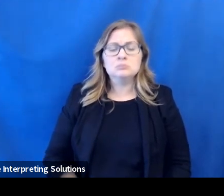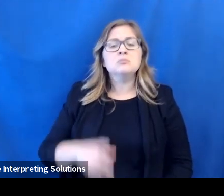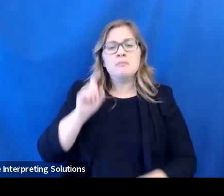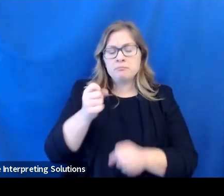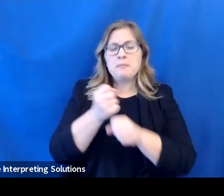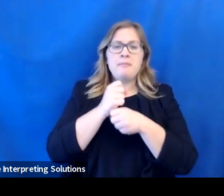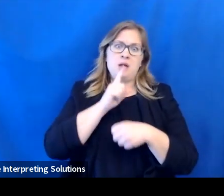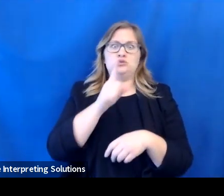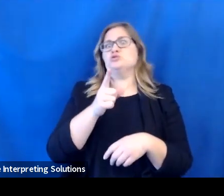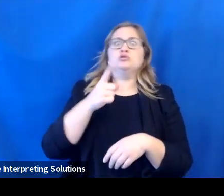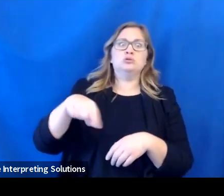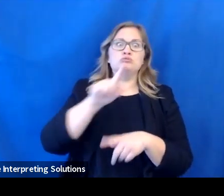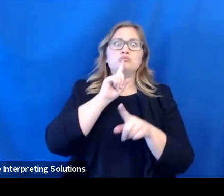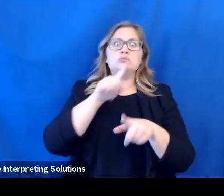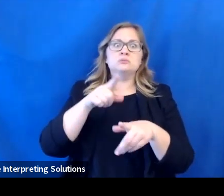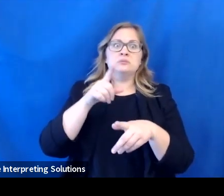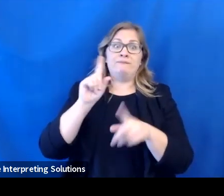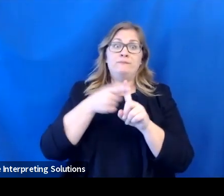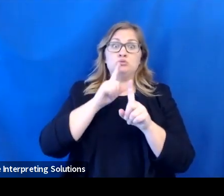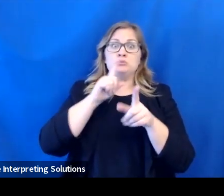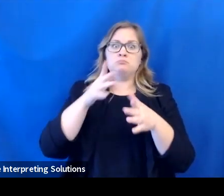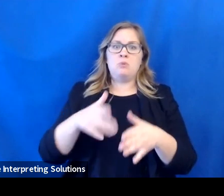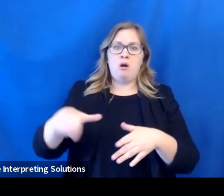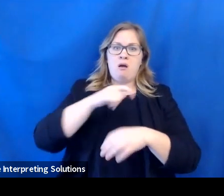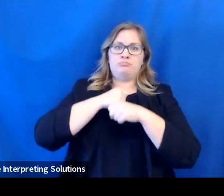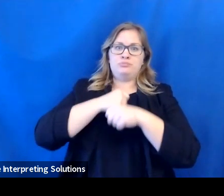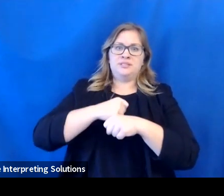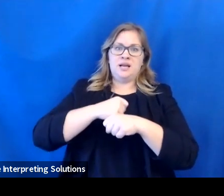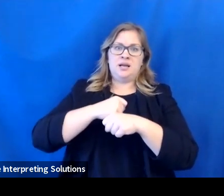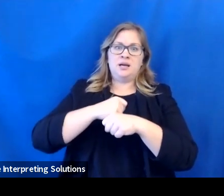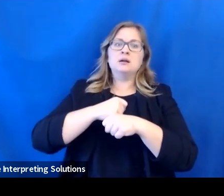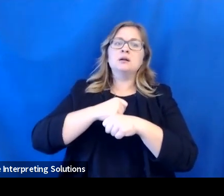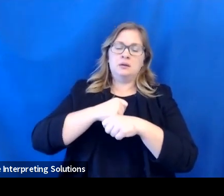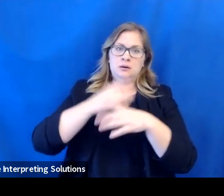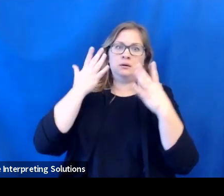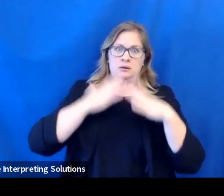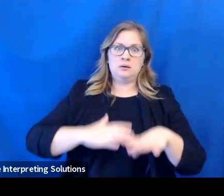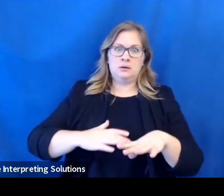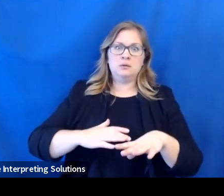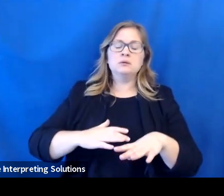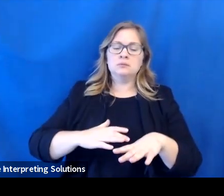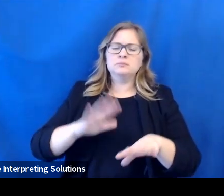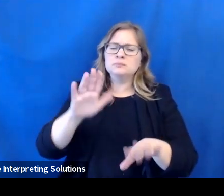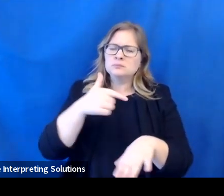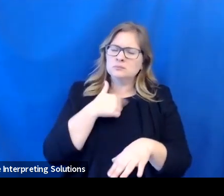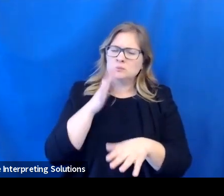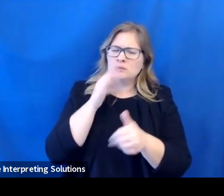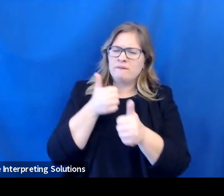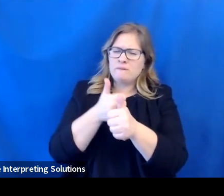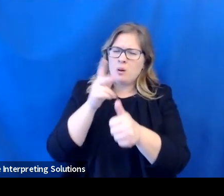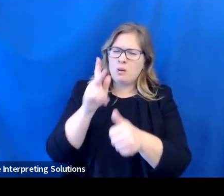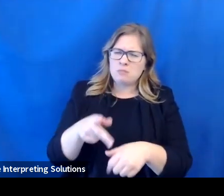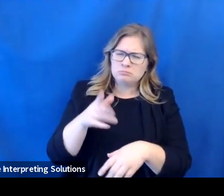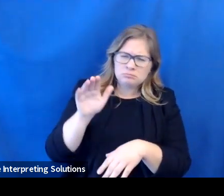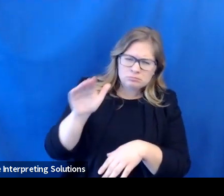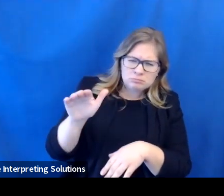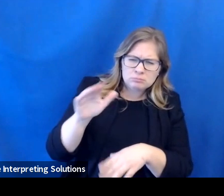responders. But I will follow up with the emergency communications network and ask what they are seeing from